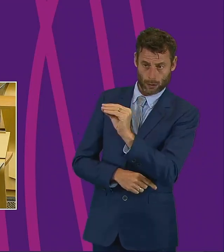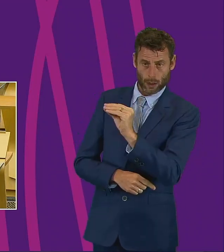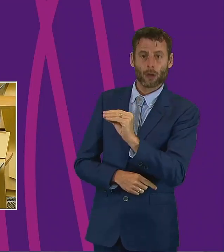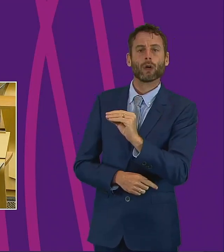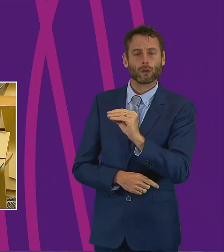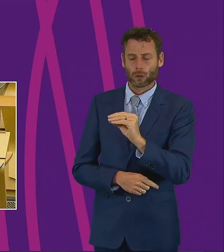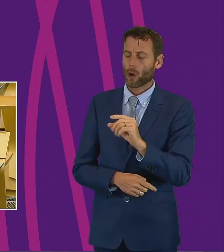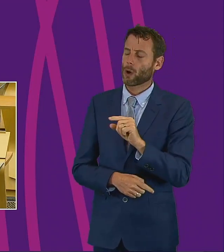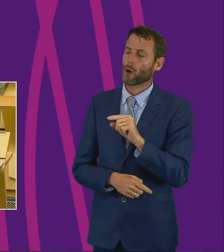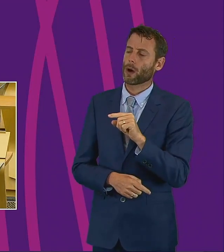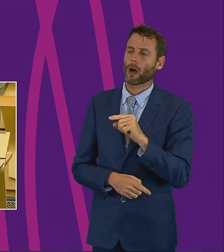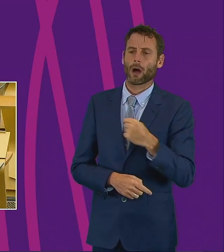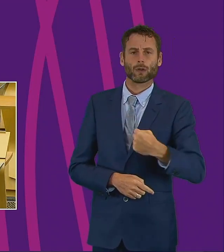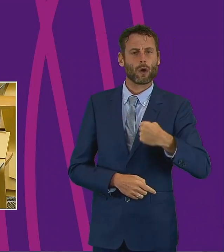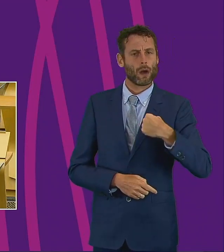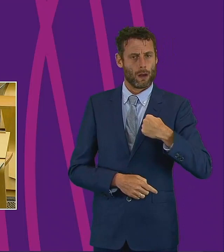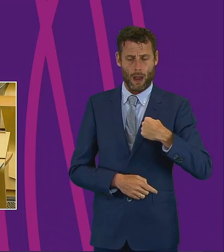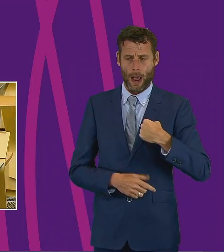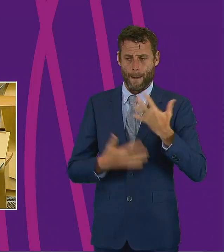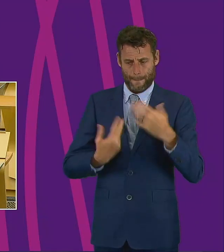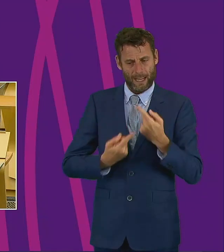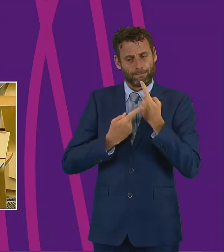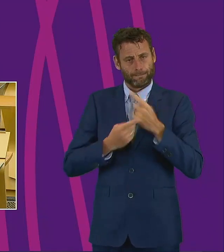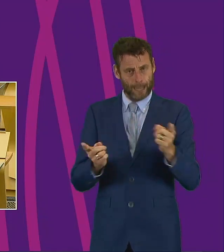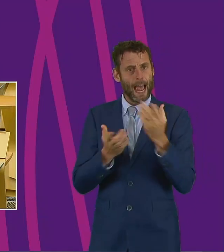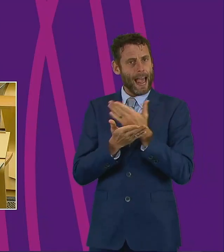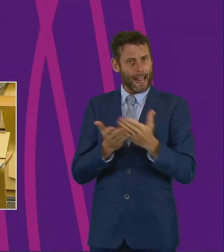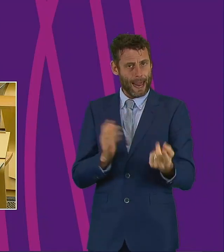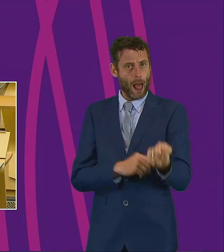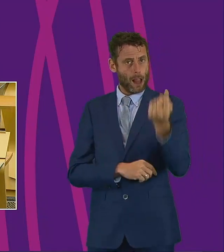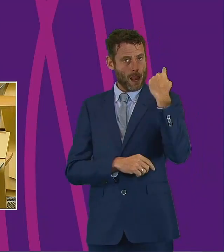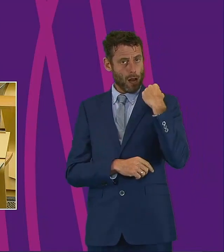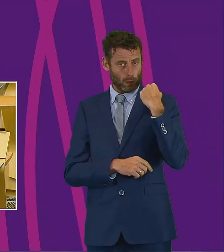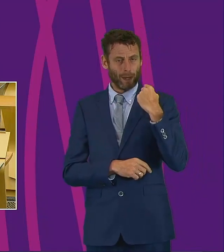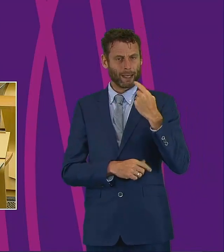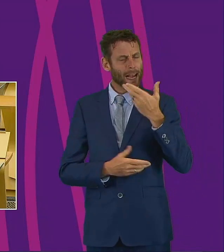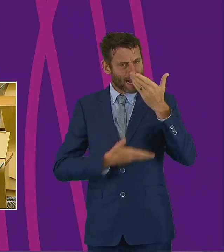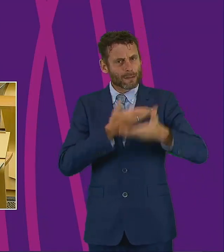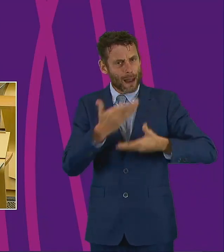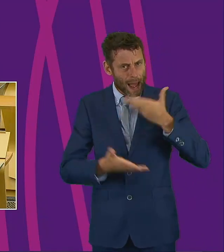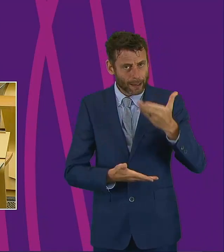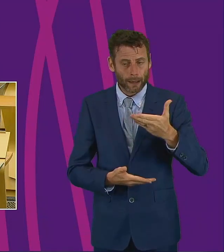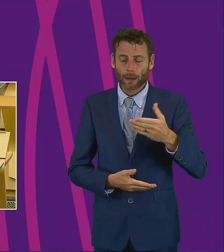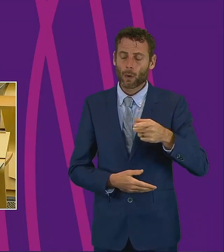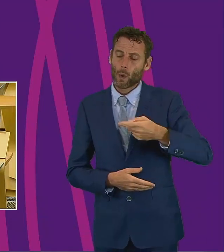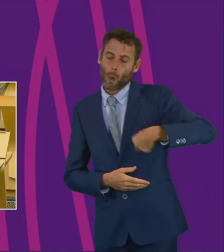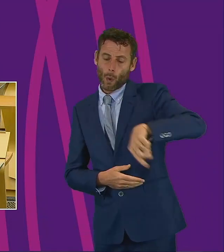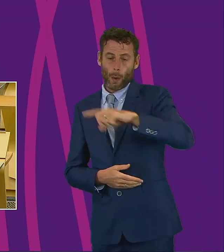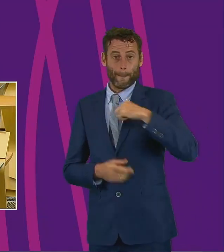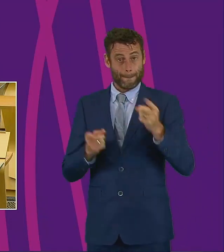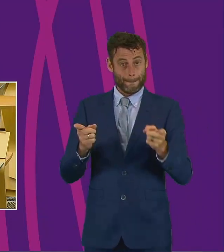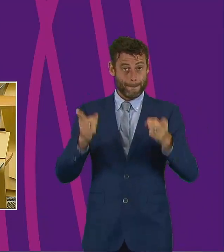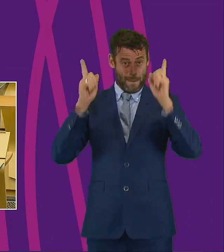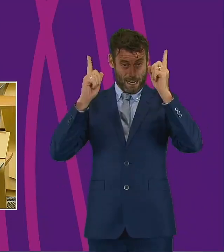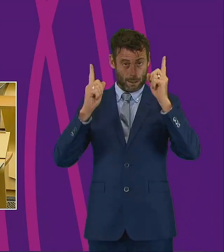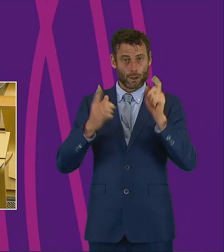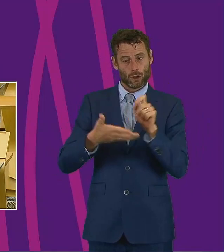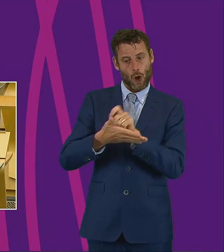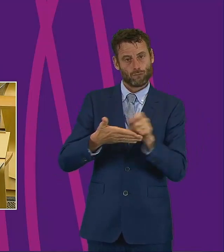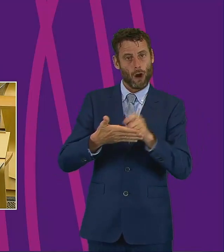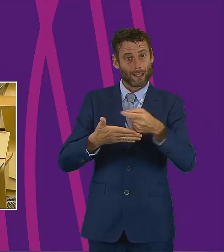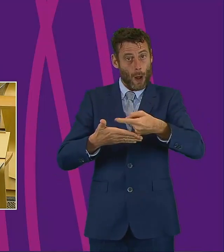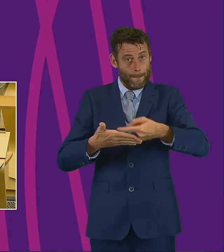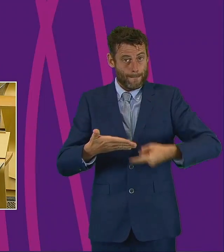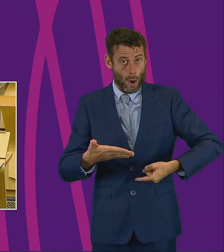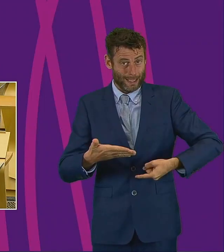again to the position that I set out clearly last week. Ministers set the policy. The guidance was